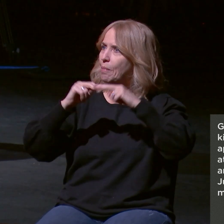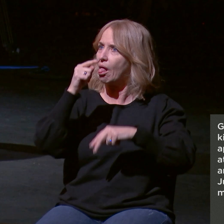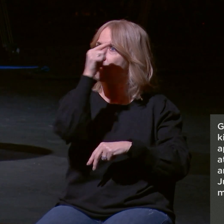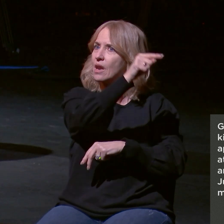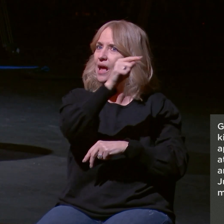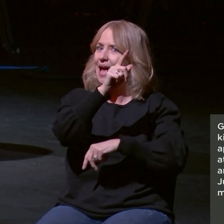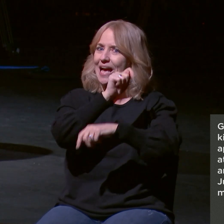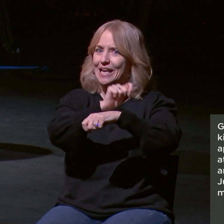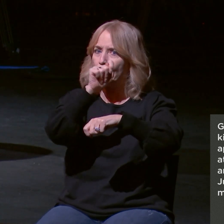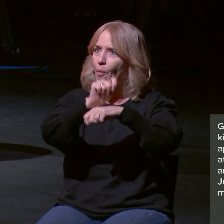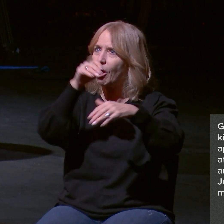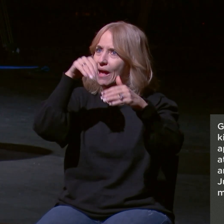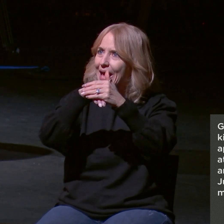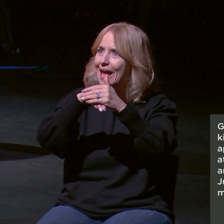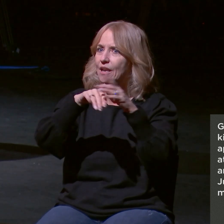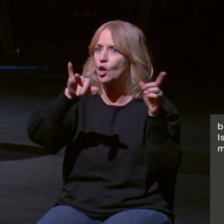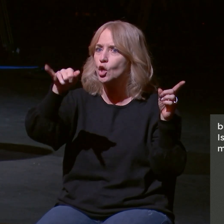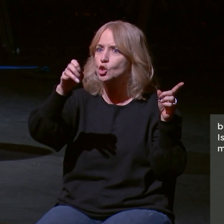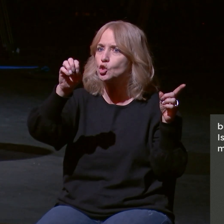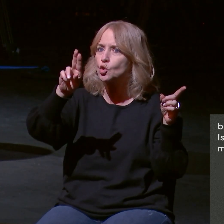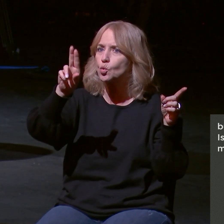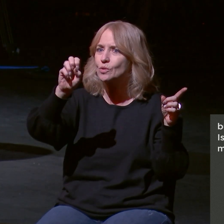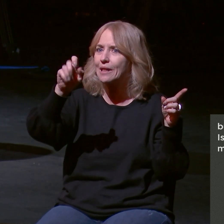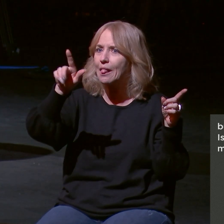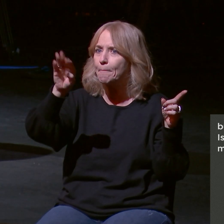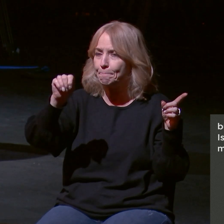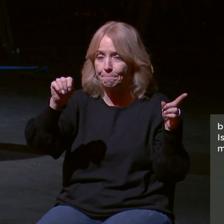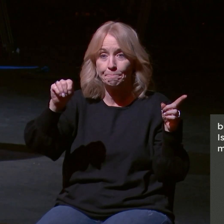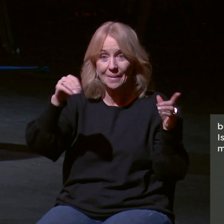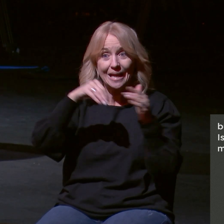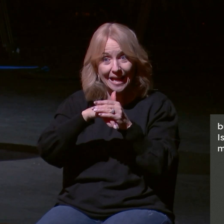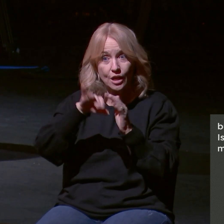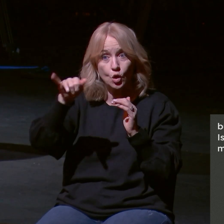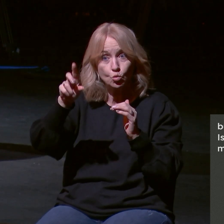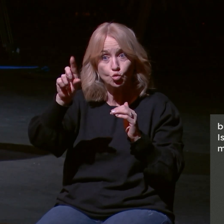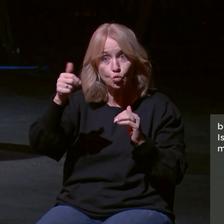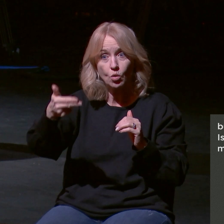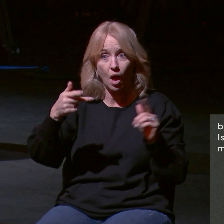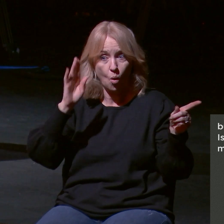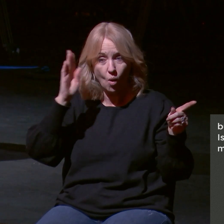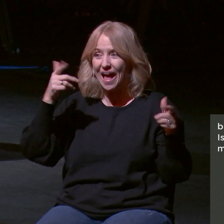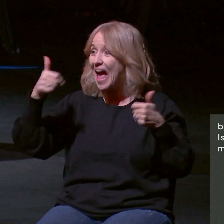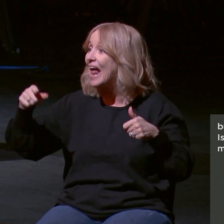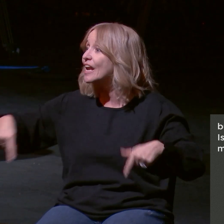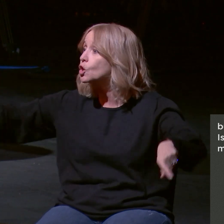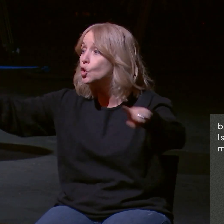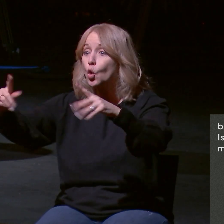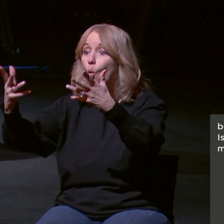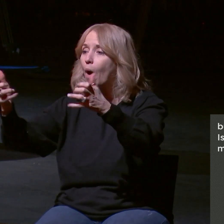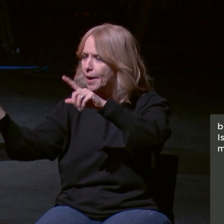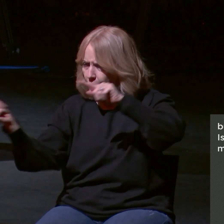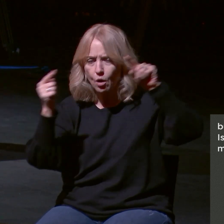people among you may go up to Jerusalem and Judah and build the temple of the Lord, the God of Israel, the God who is in